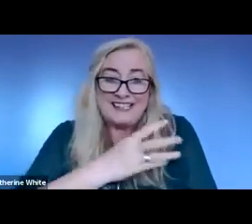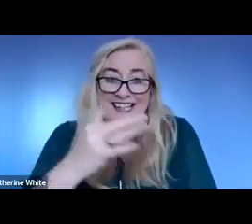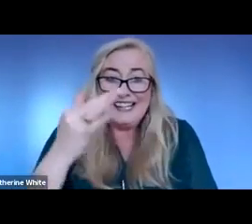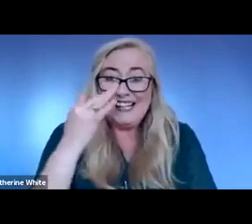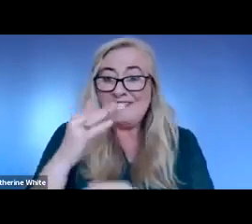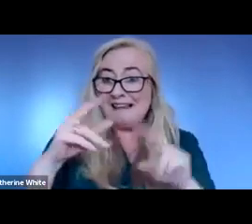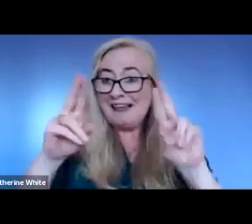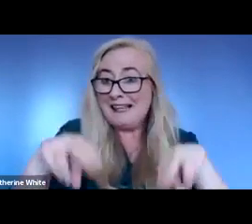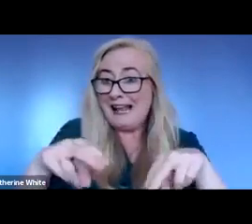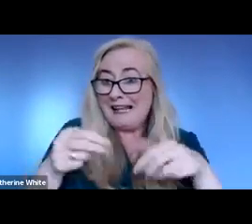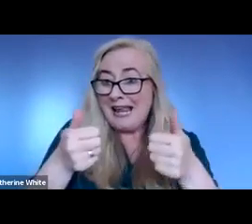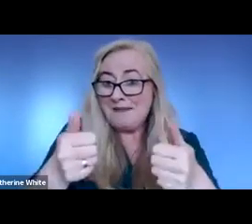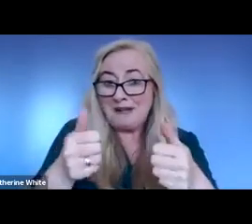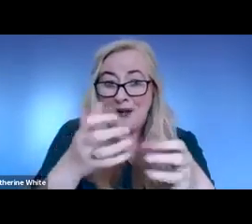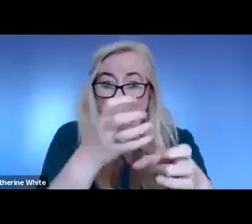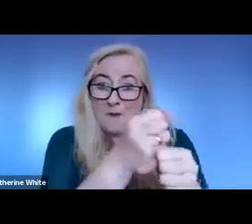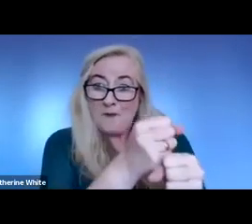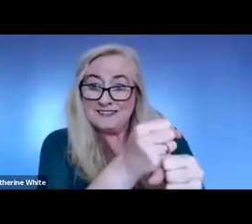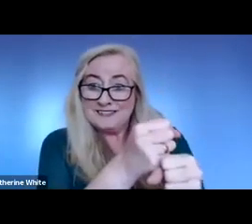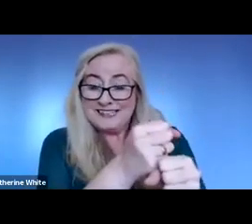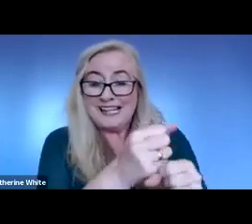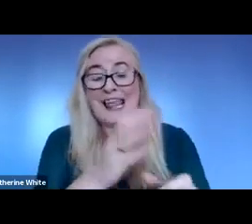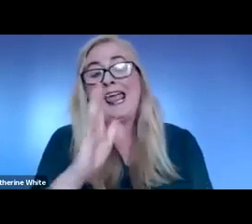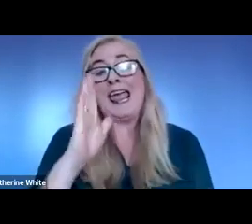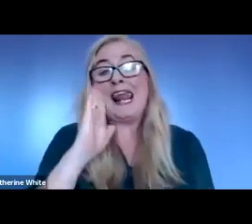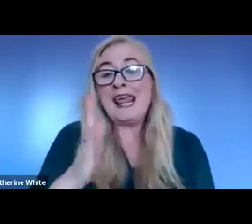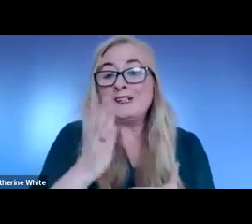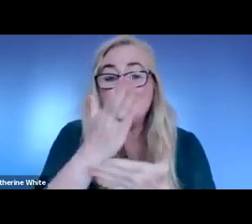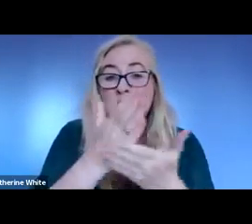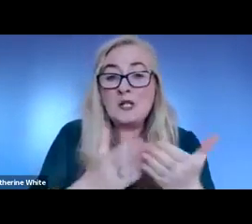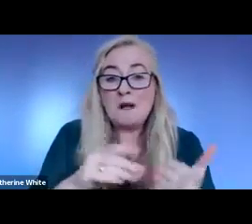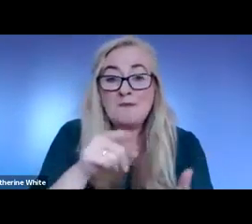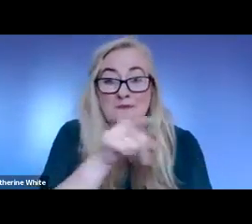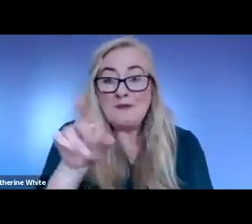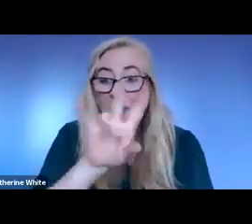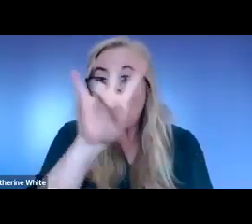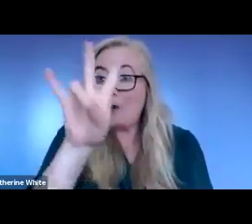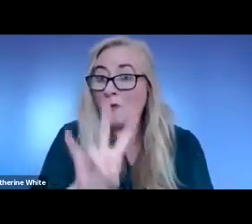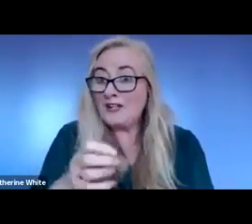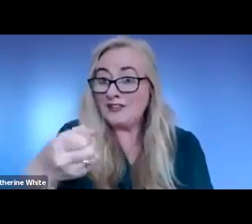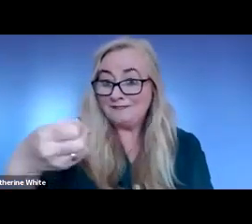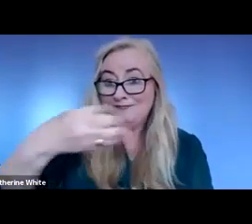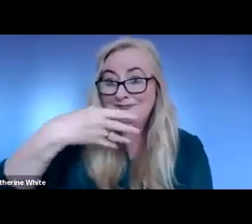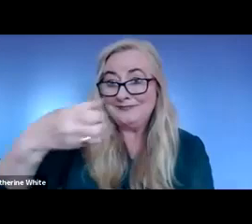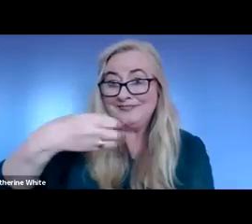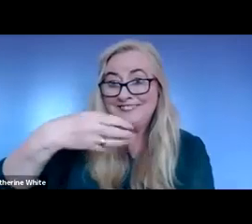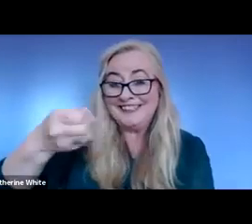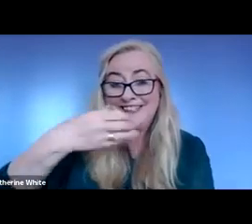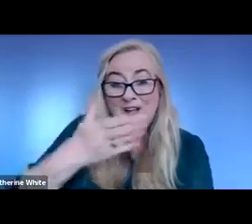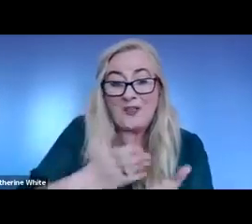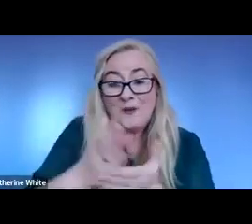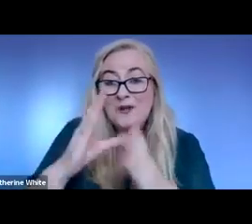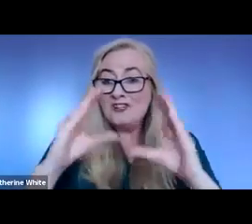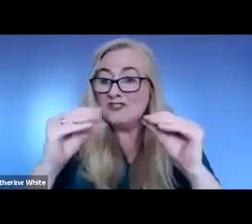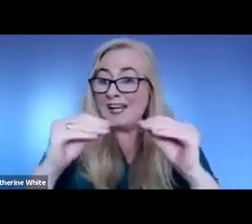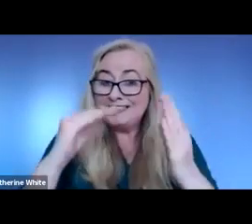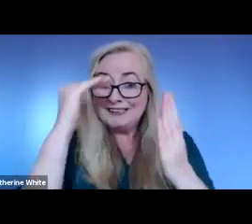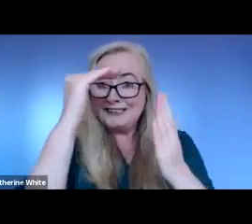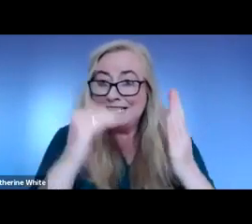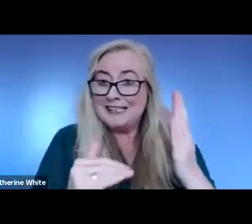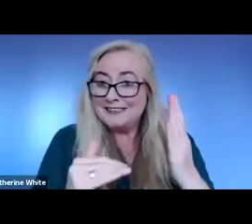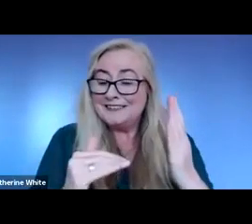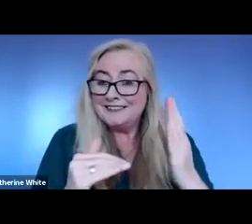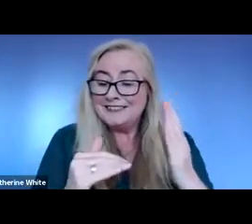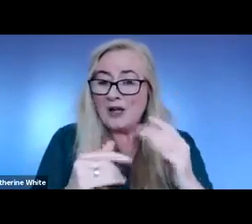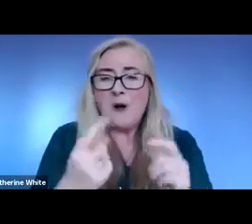be able to leave it there and allow some of the questions that are just lighting up our chat at the moment could come to say